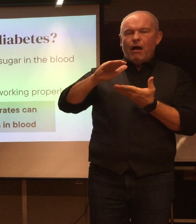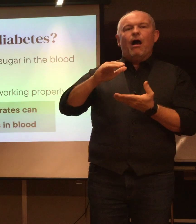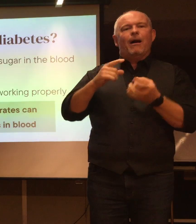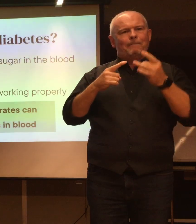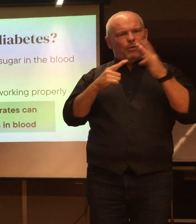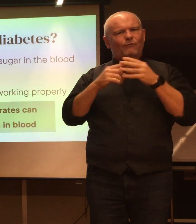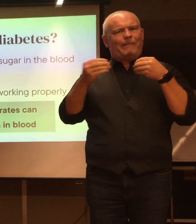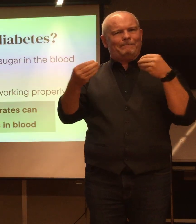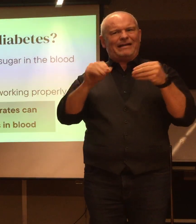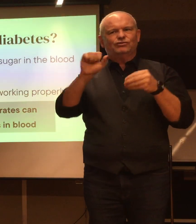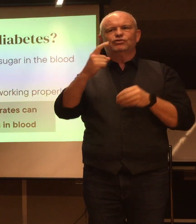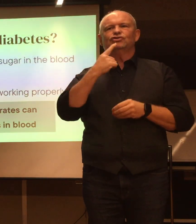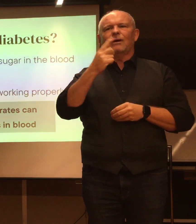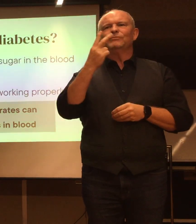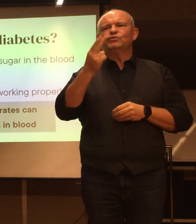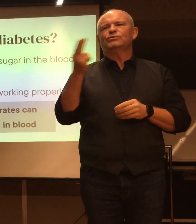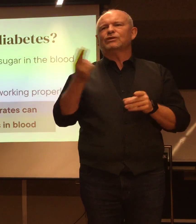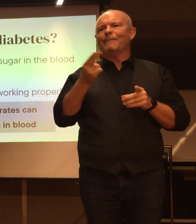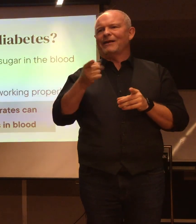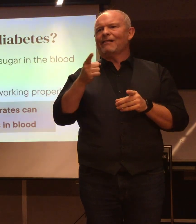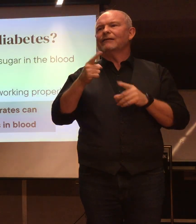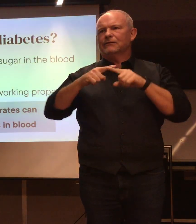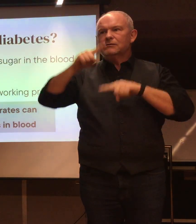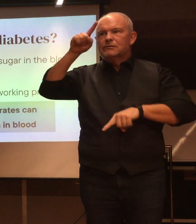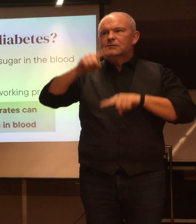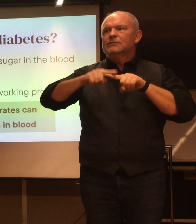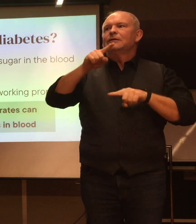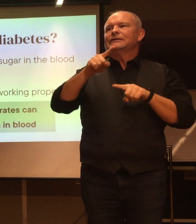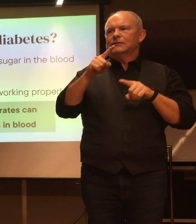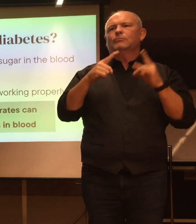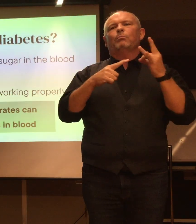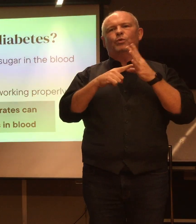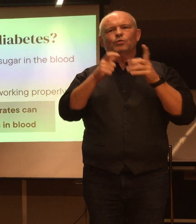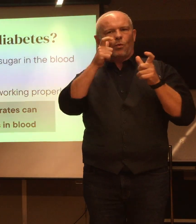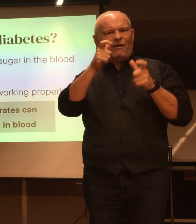for managing type 2 diabetes.